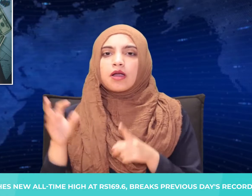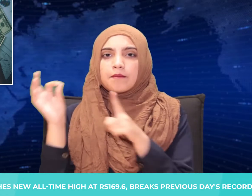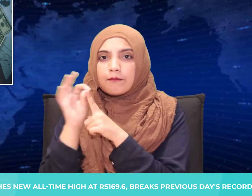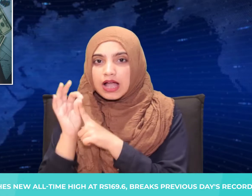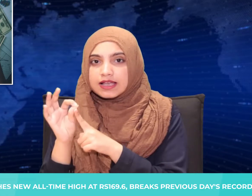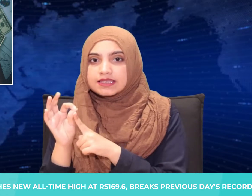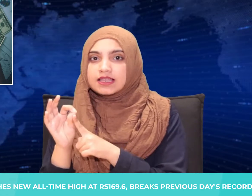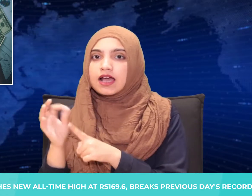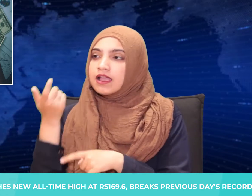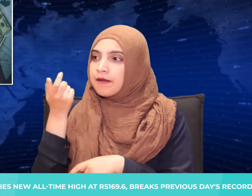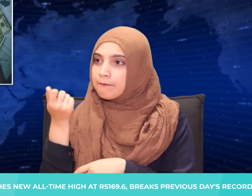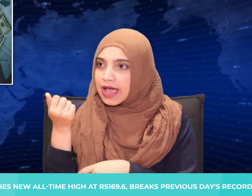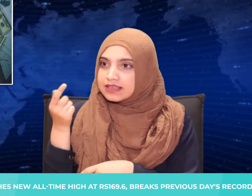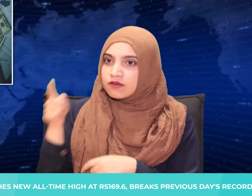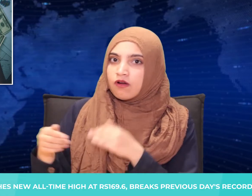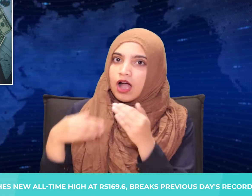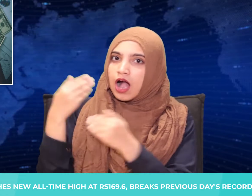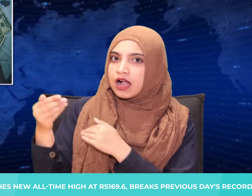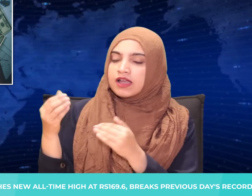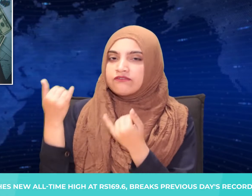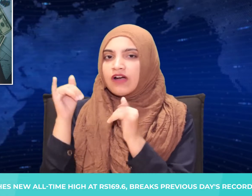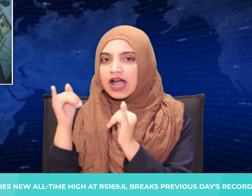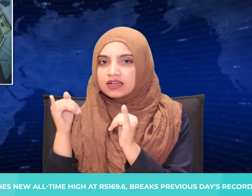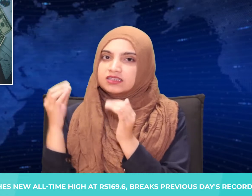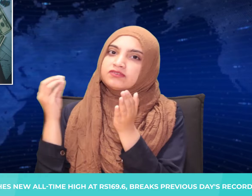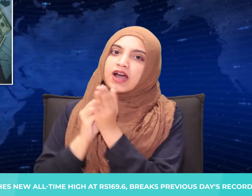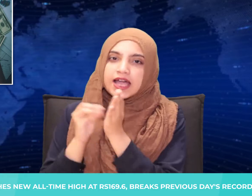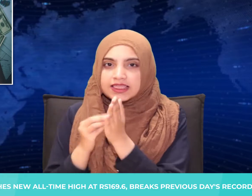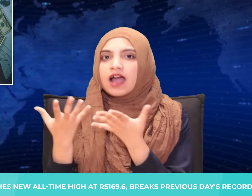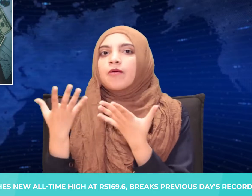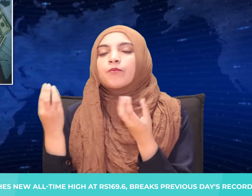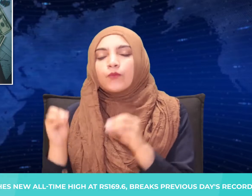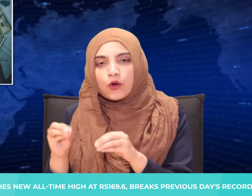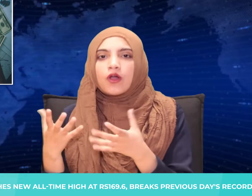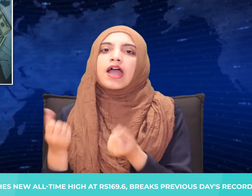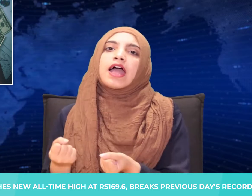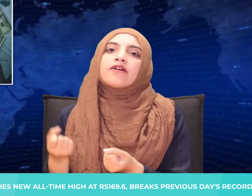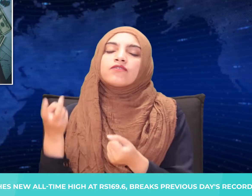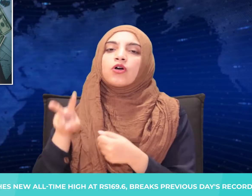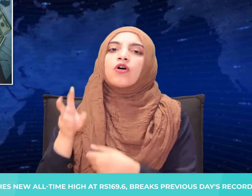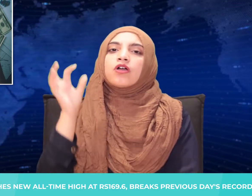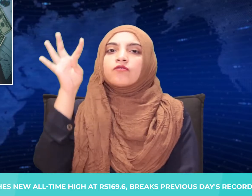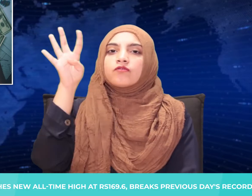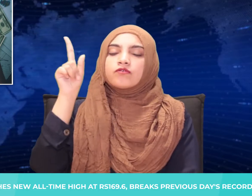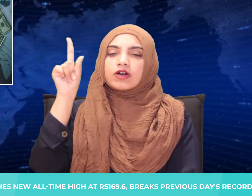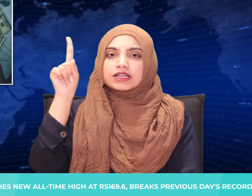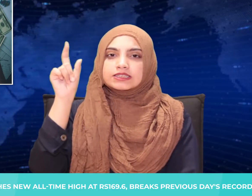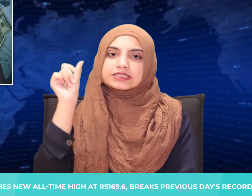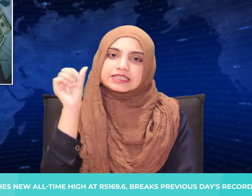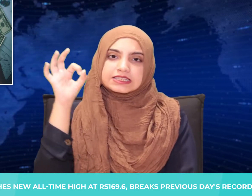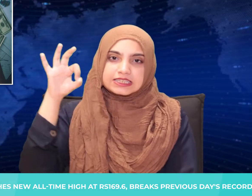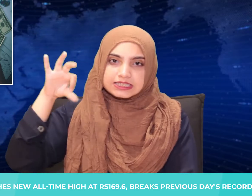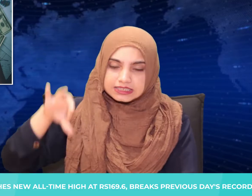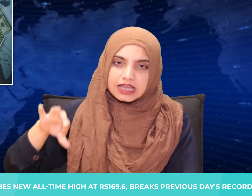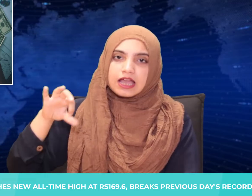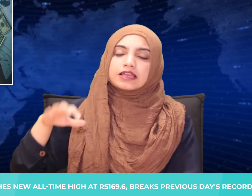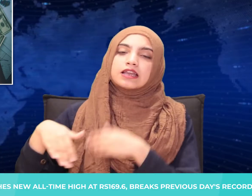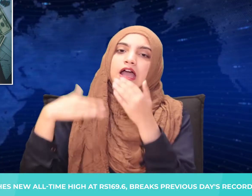slight recovery, gaining 60 paisa to close at rupees 169 in the interbank, after